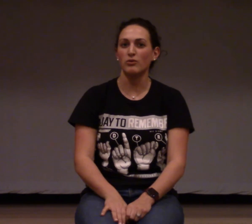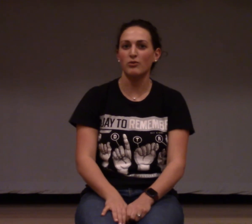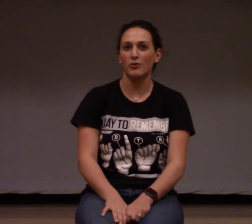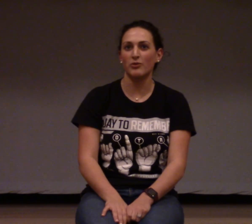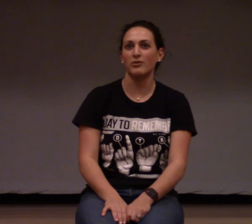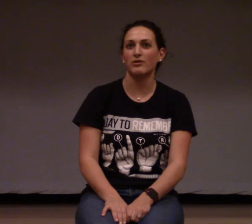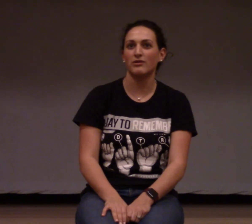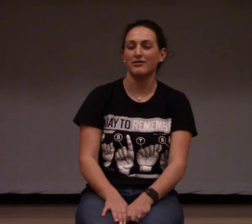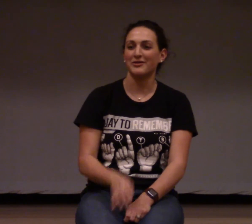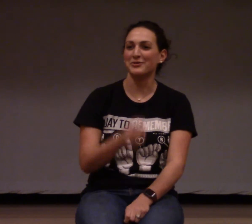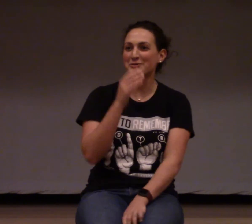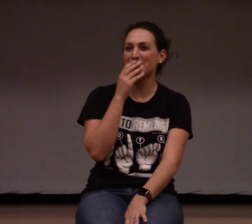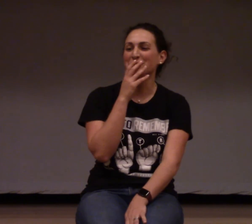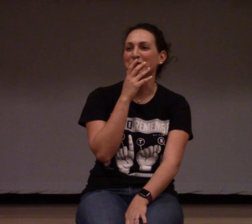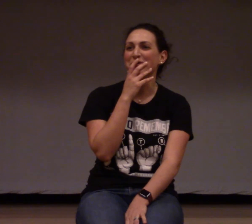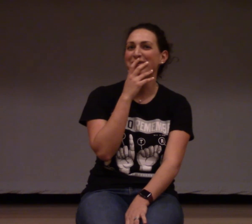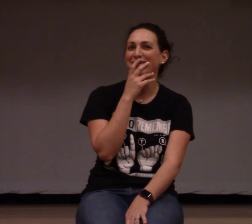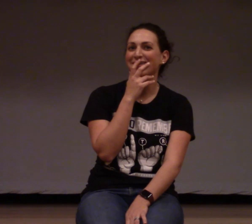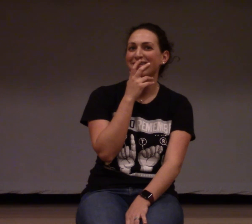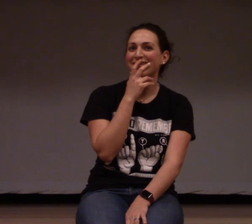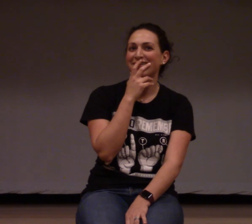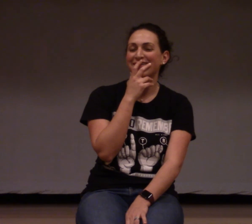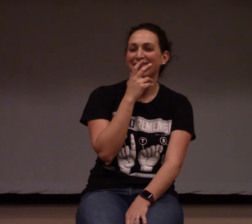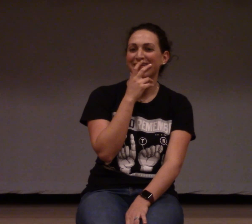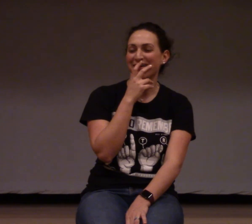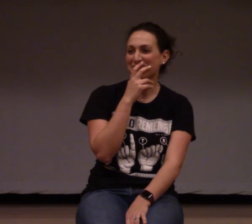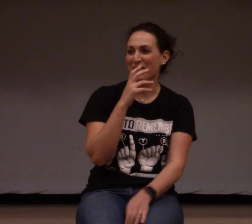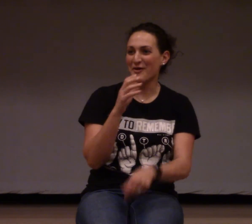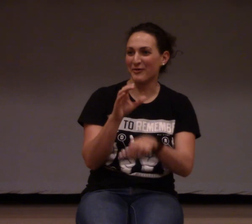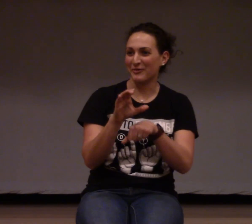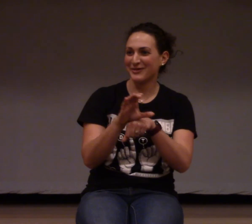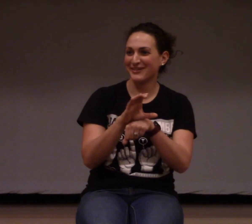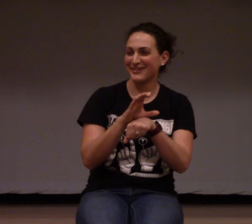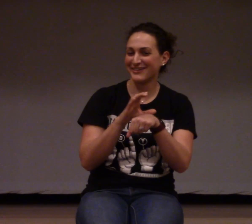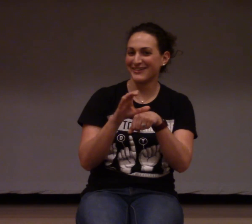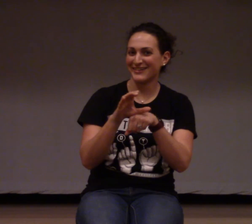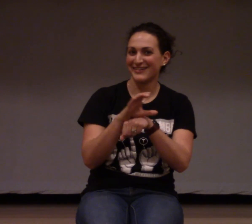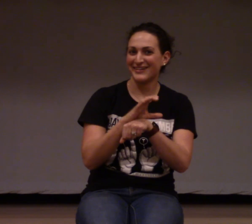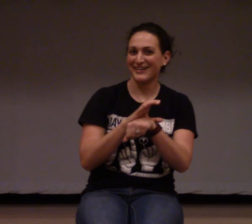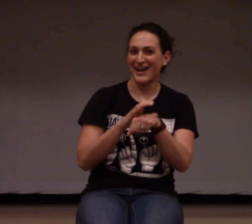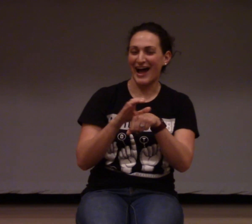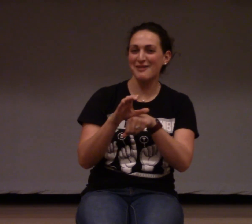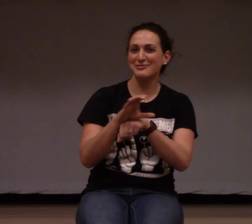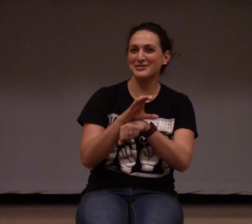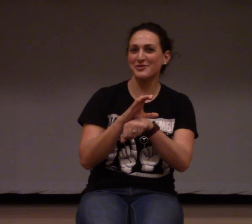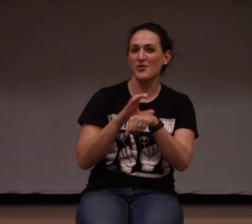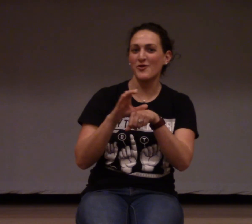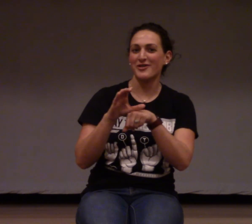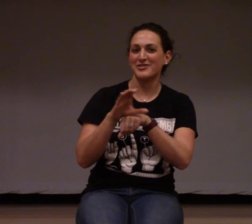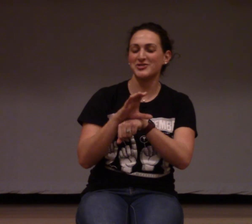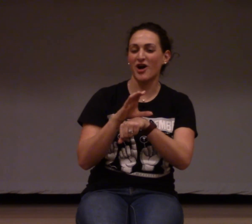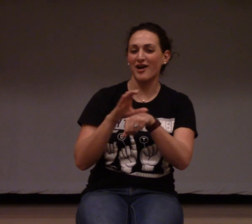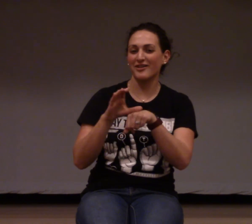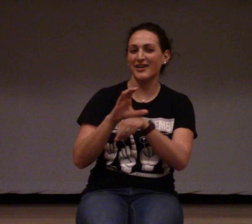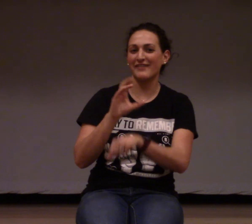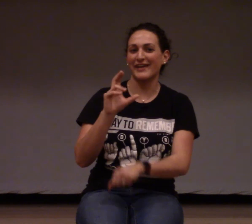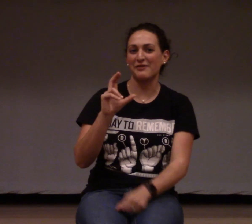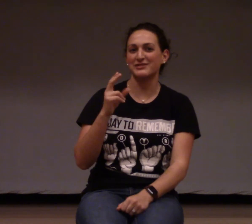Ooh. Oh, Ooh. I don't know. I would do chocolate and then I would